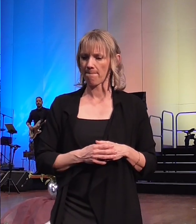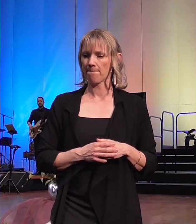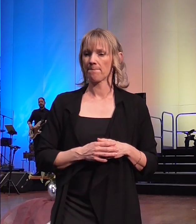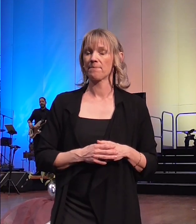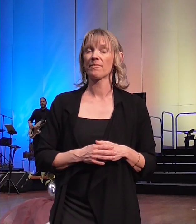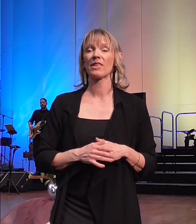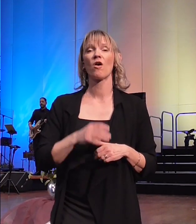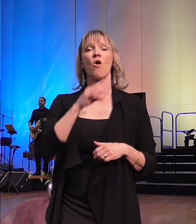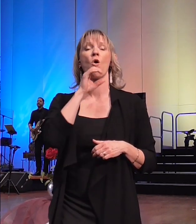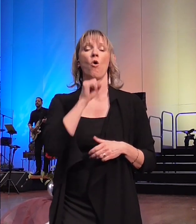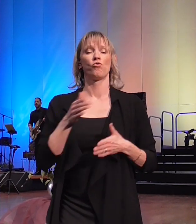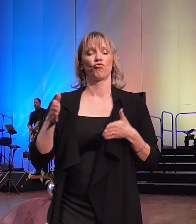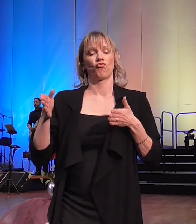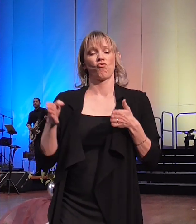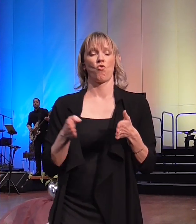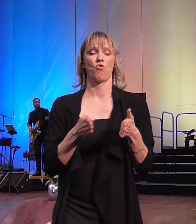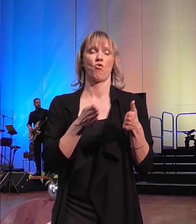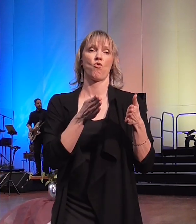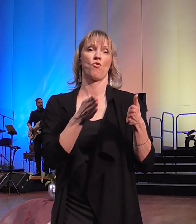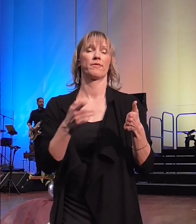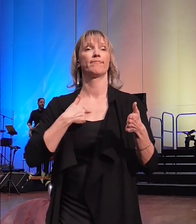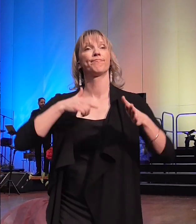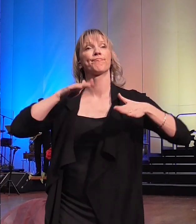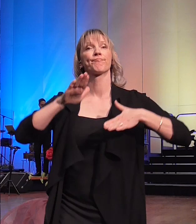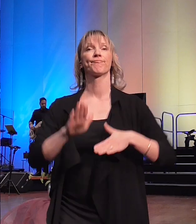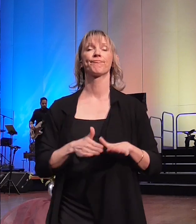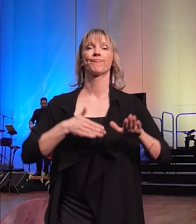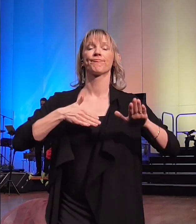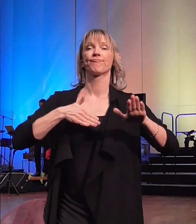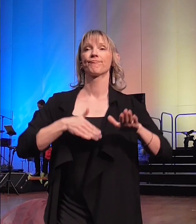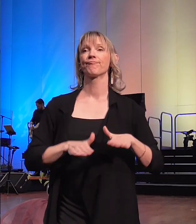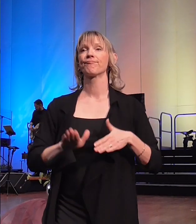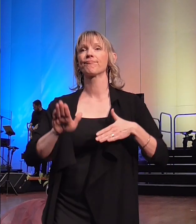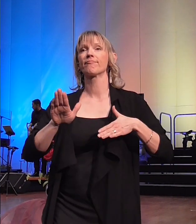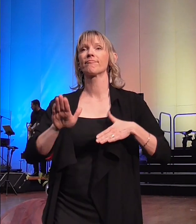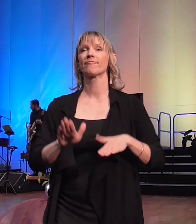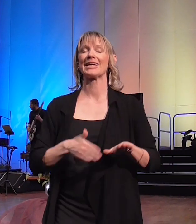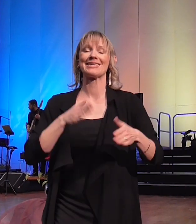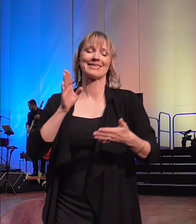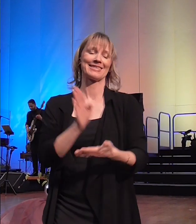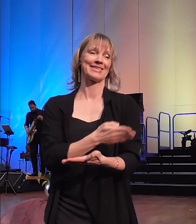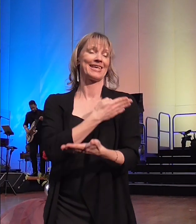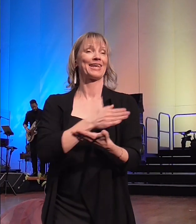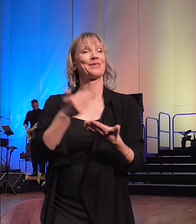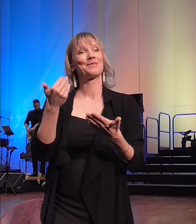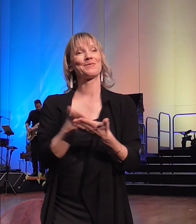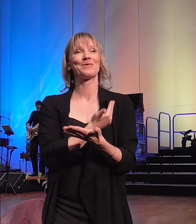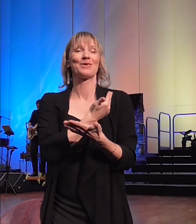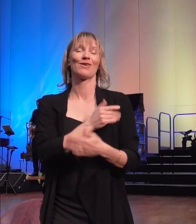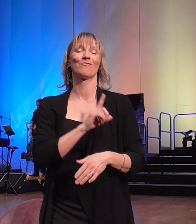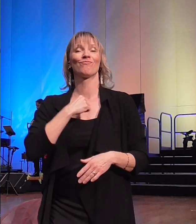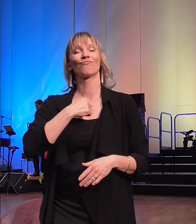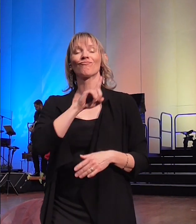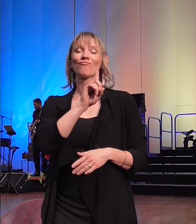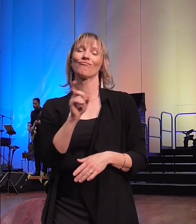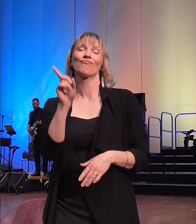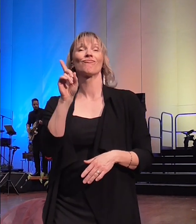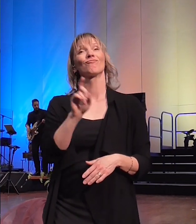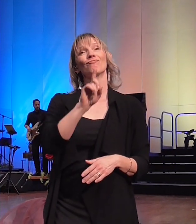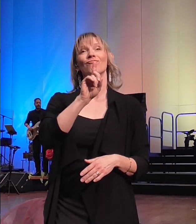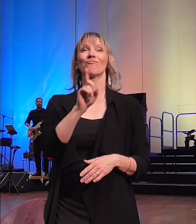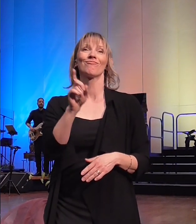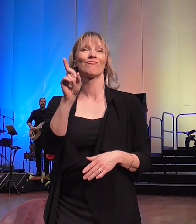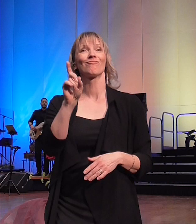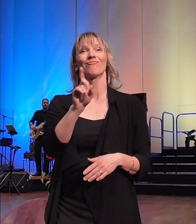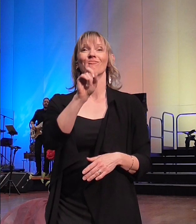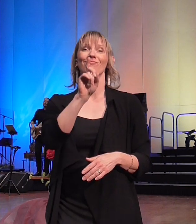Walking on an old road, singing a new song, bouncing back and forth in time, and